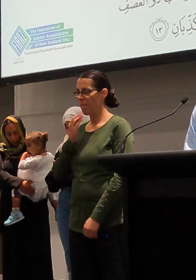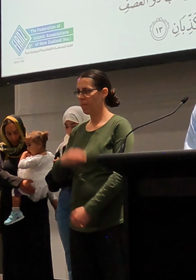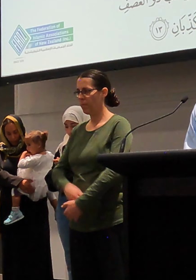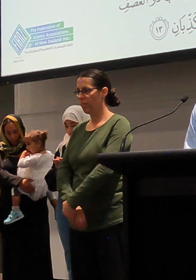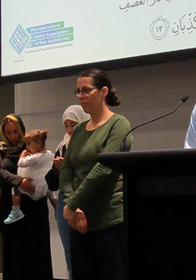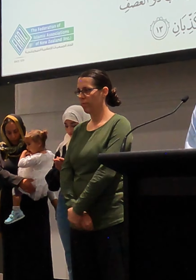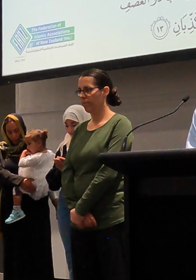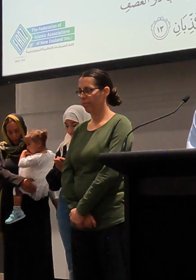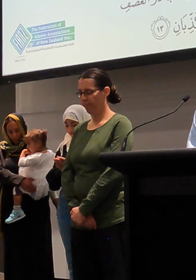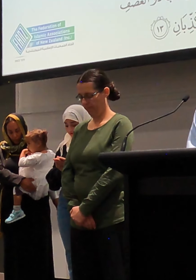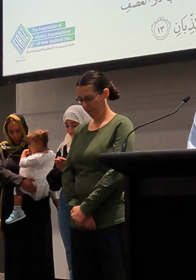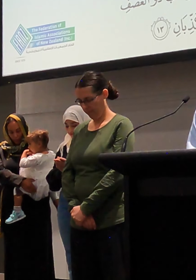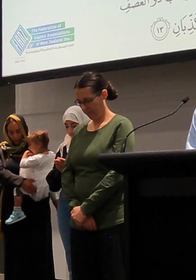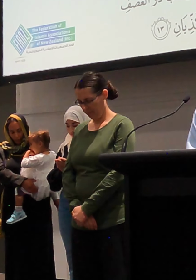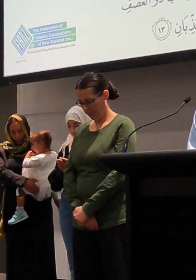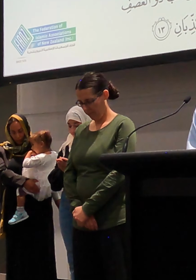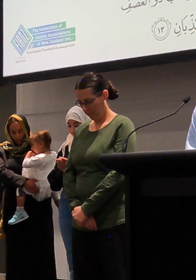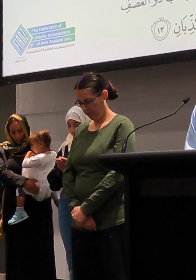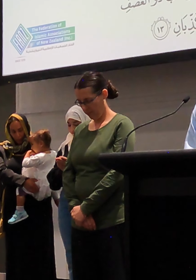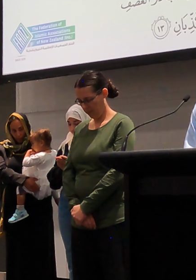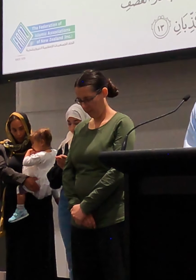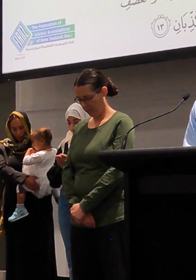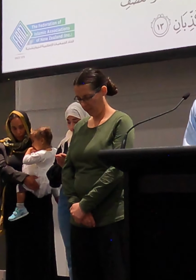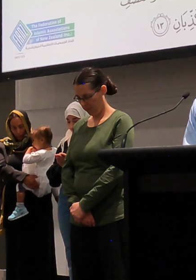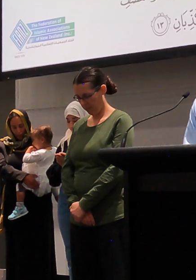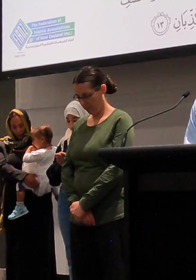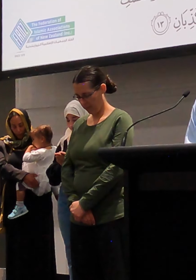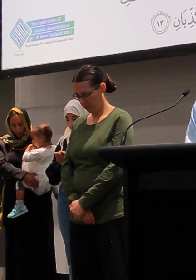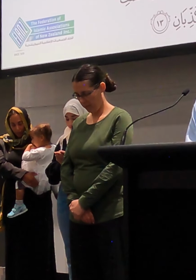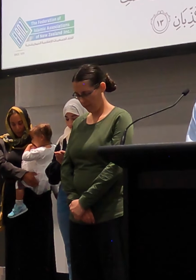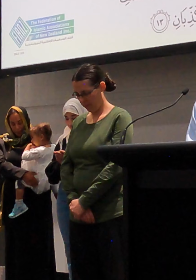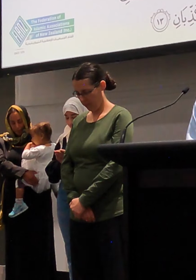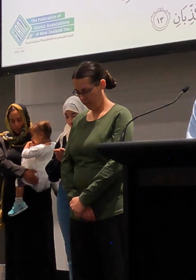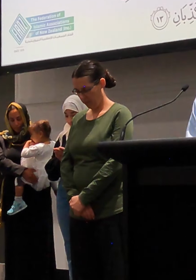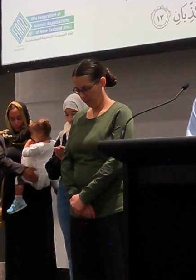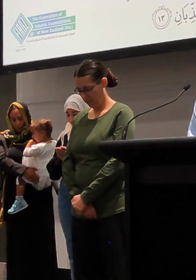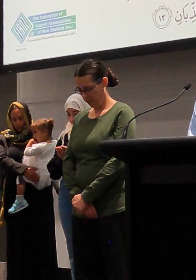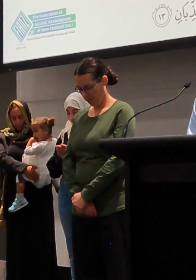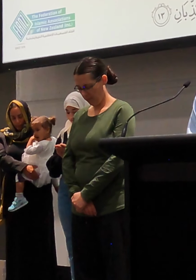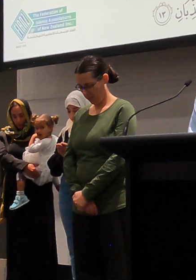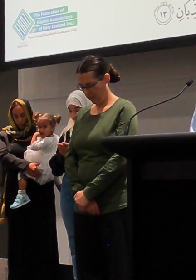'allamahu al-bayan. Ash-shamsu wal-qamaru